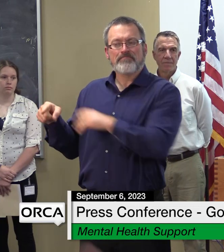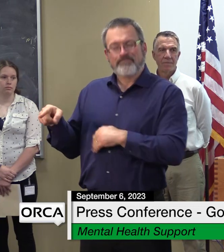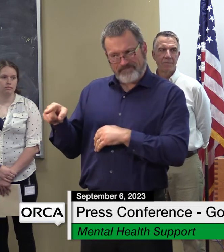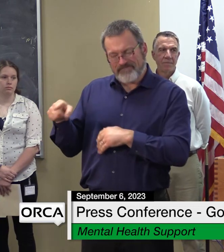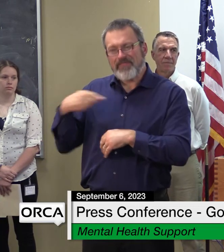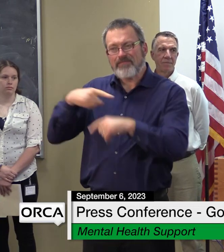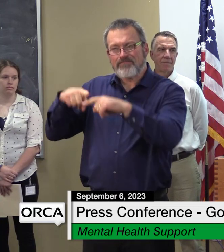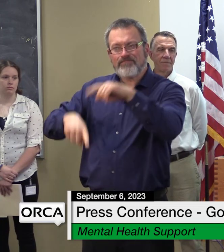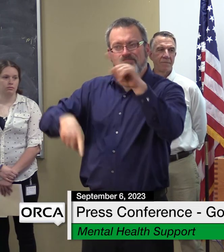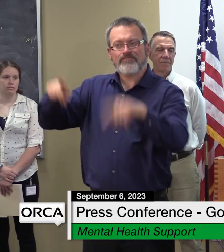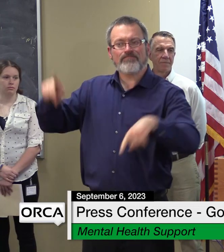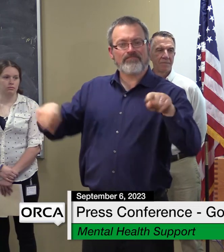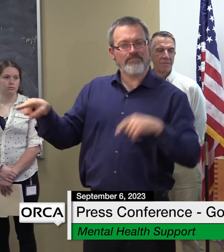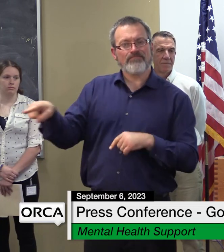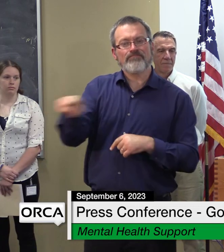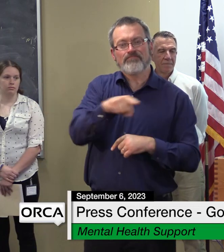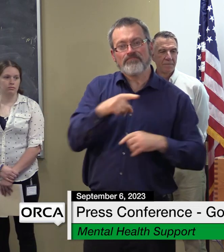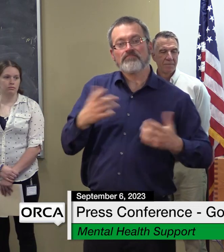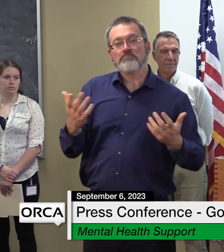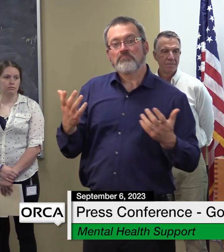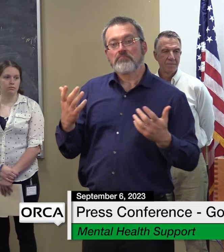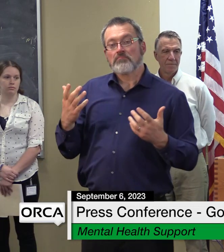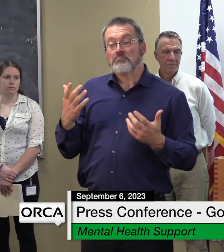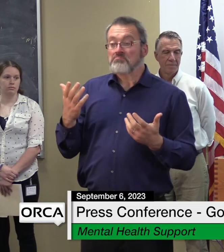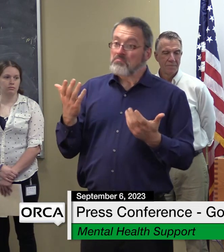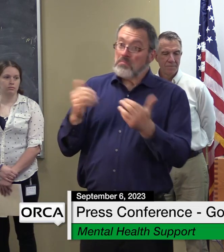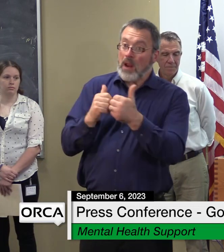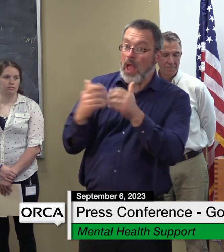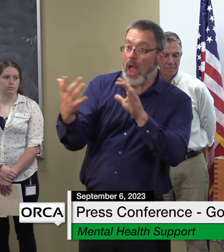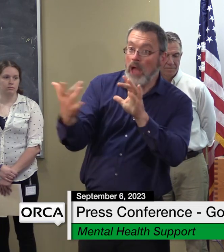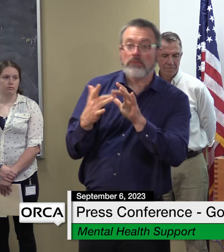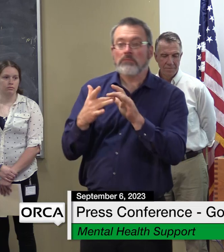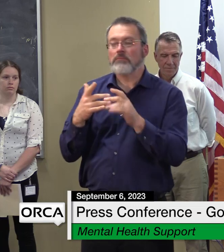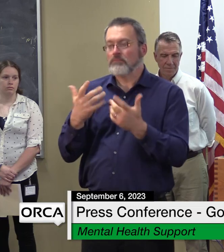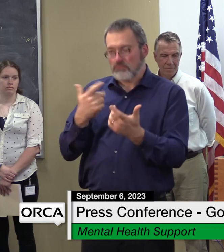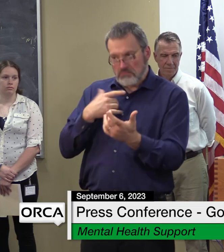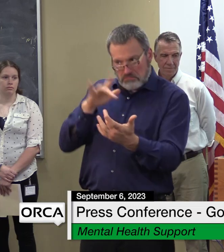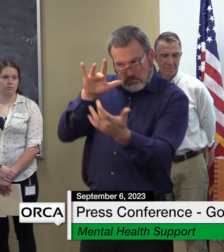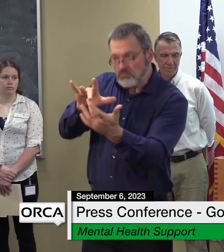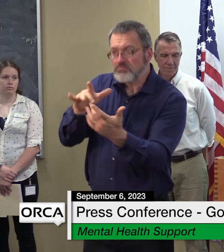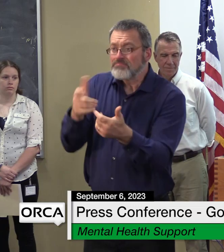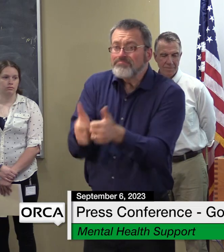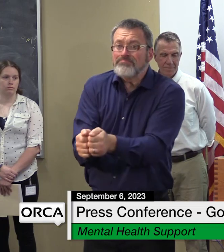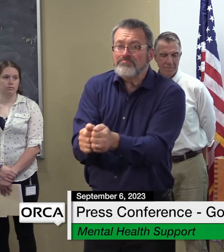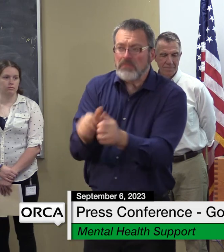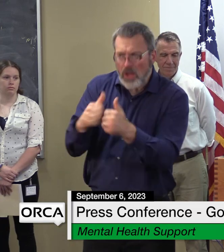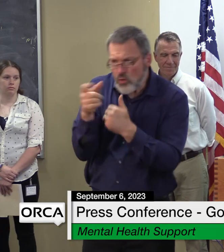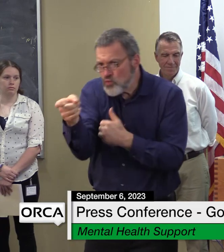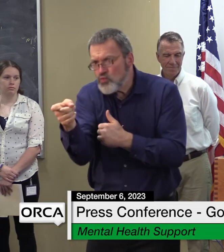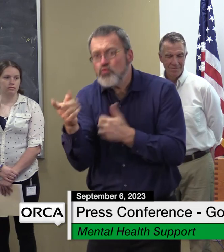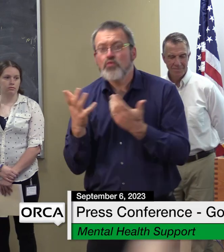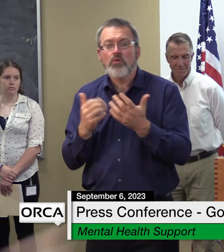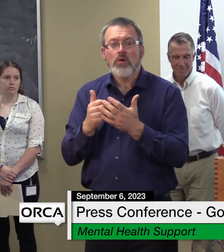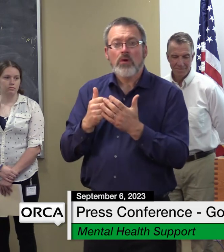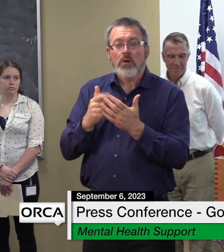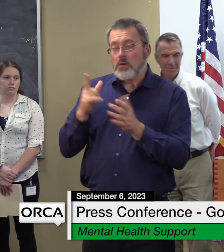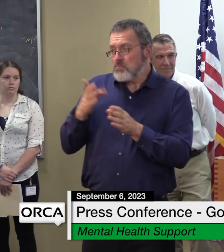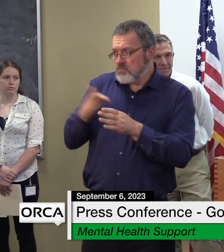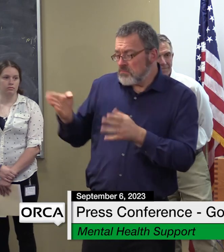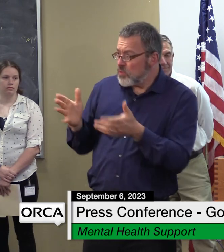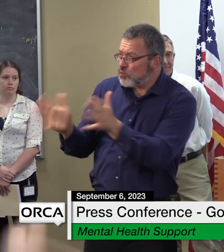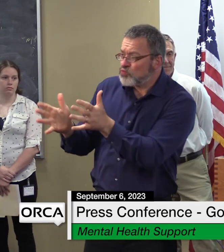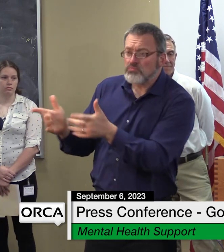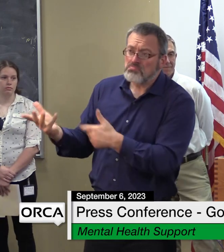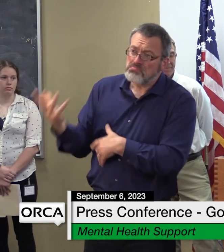quick text or call is a great way to tend to their well-being. For others, it looks like a walk around the block, a warm cup of